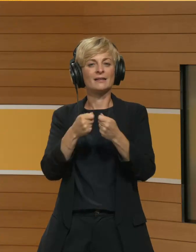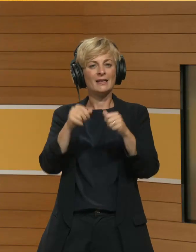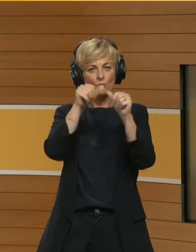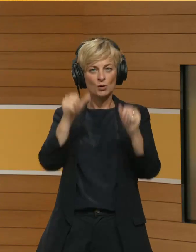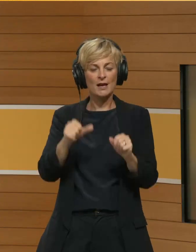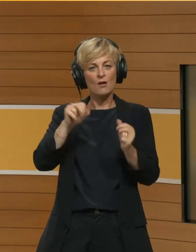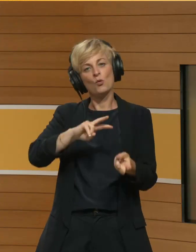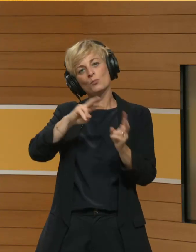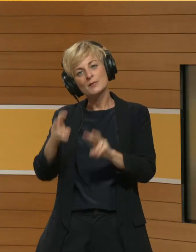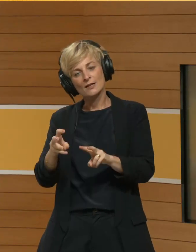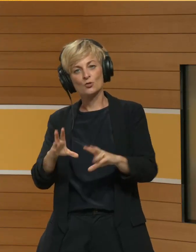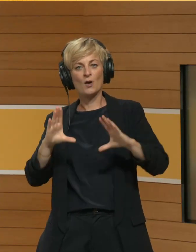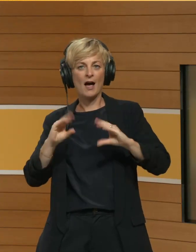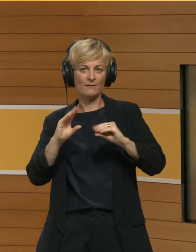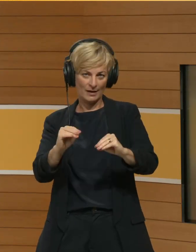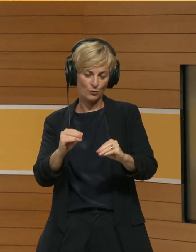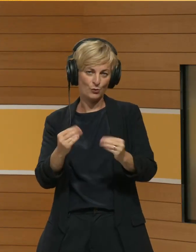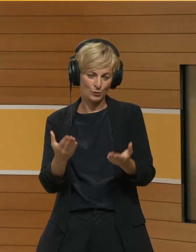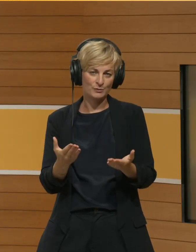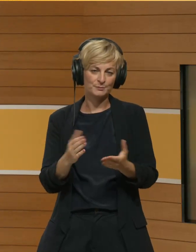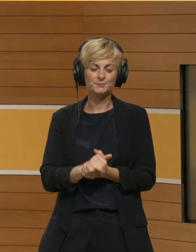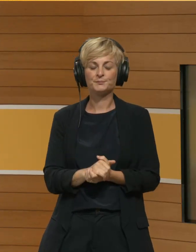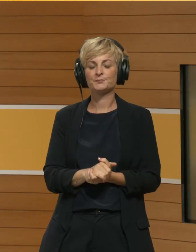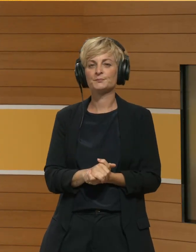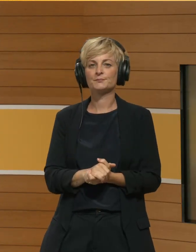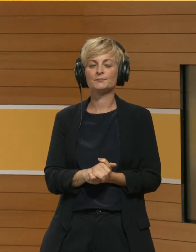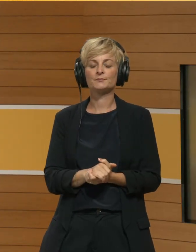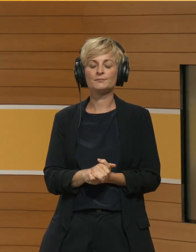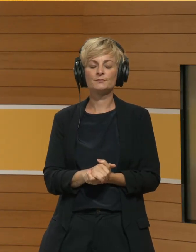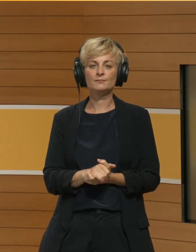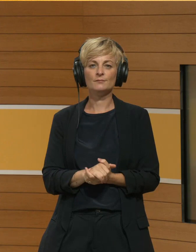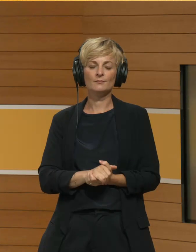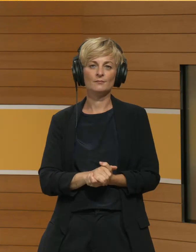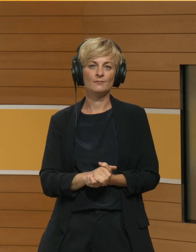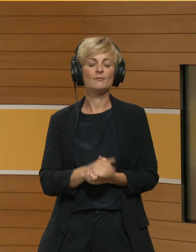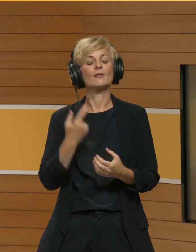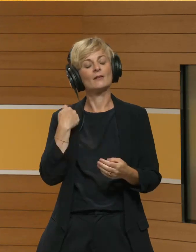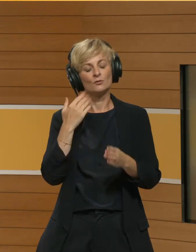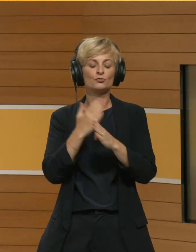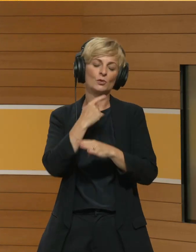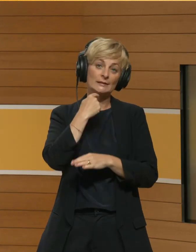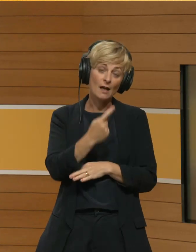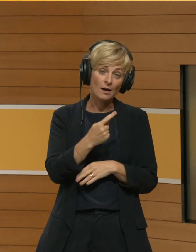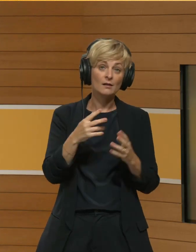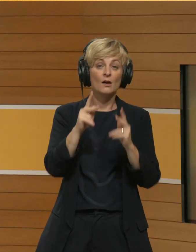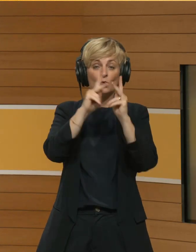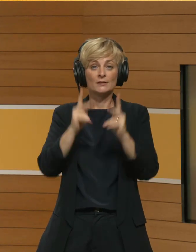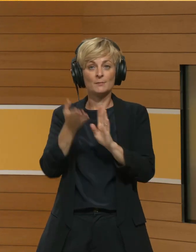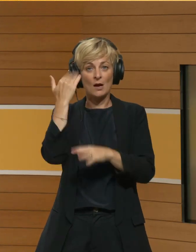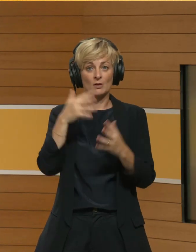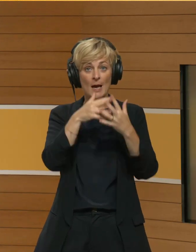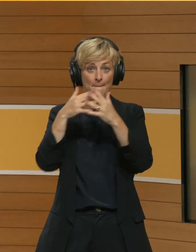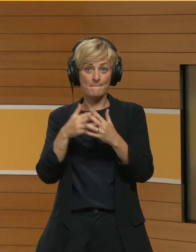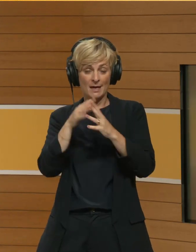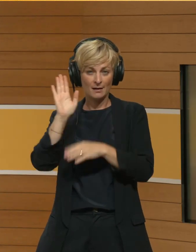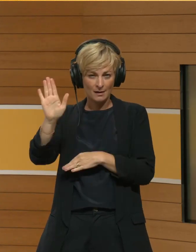a US concept. It's mainly implemented there. We can find several hundred magnet-designated hospitals